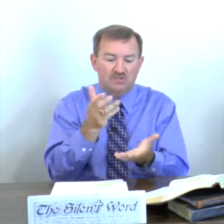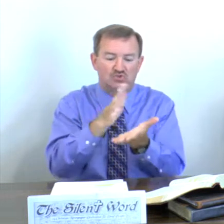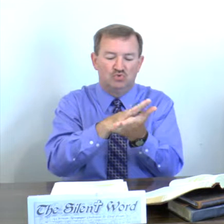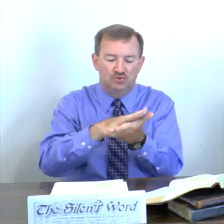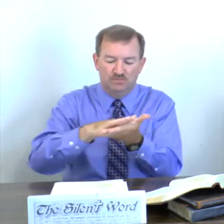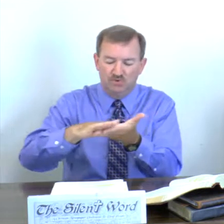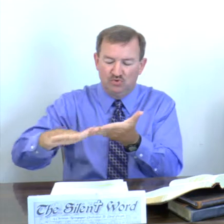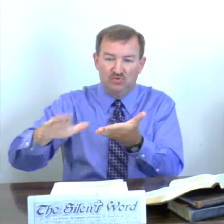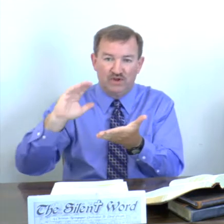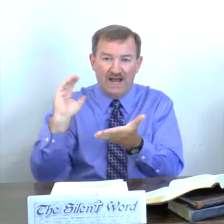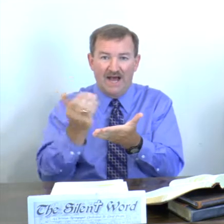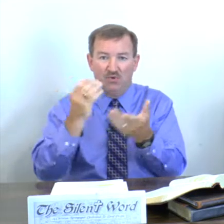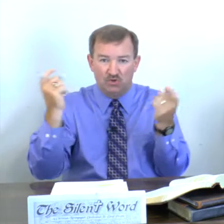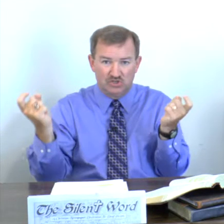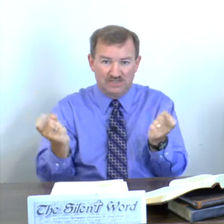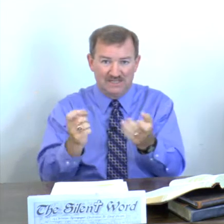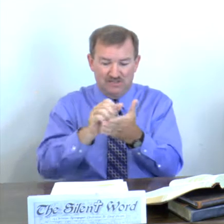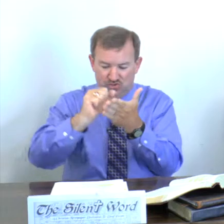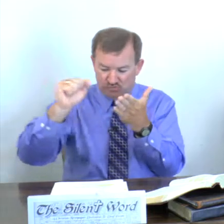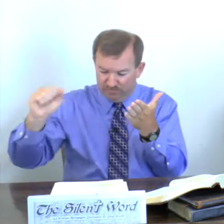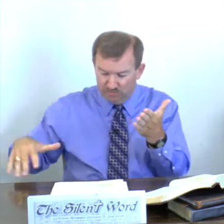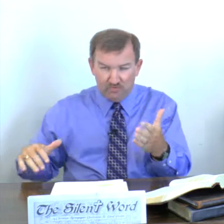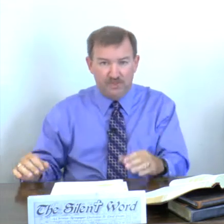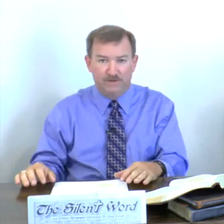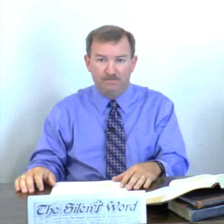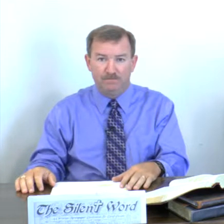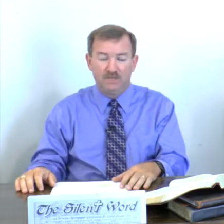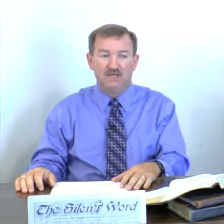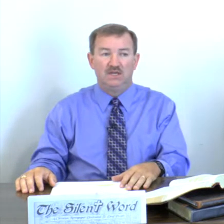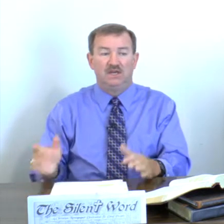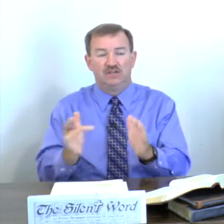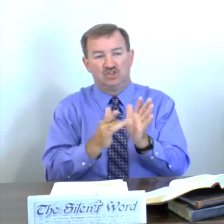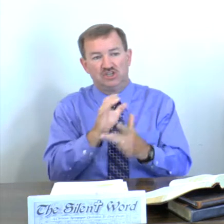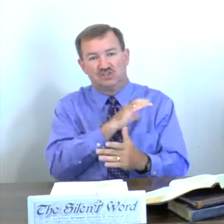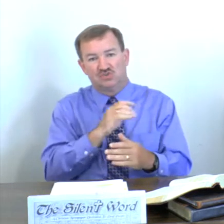to remove our sins, to remove them.